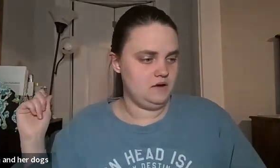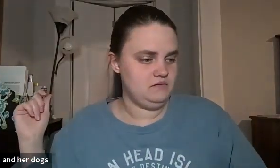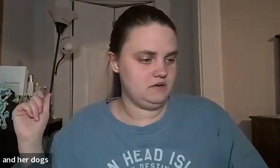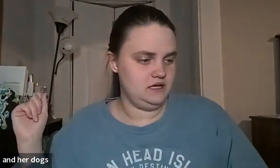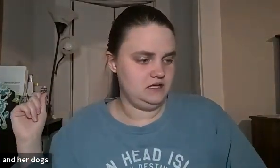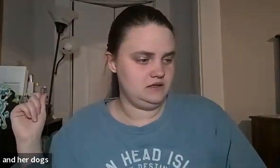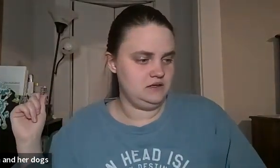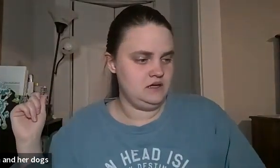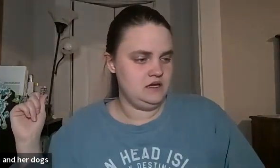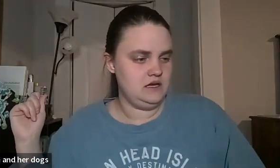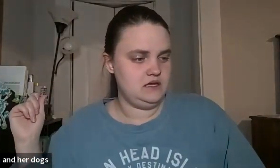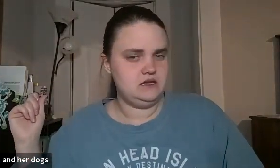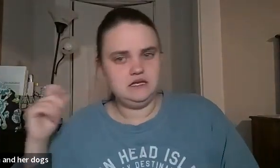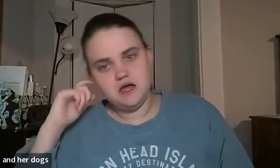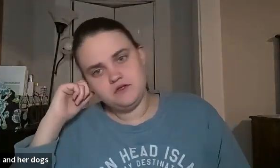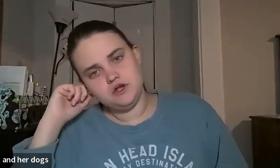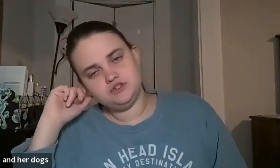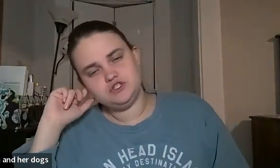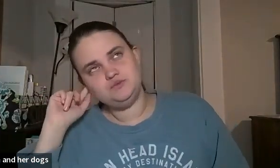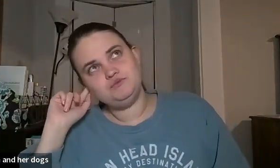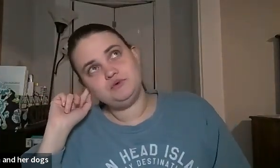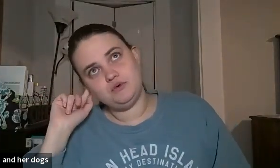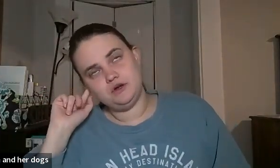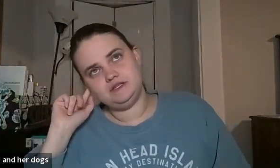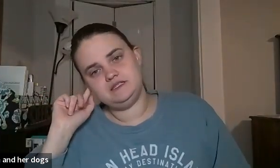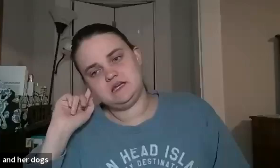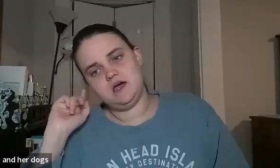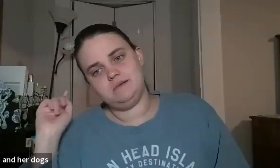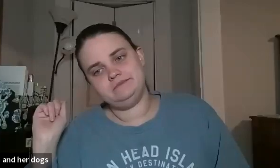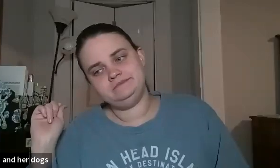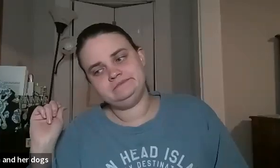All righty. Any other sports signs